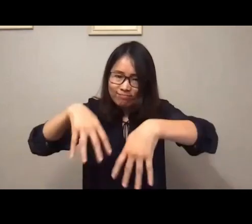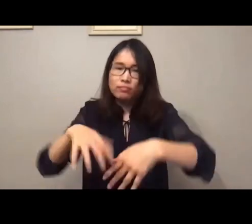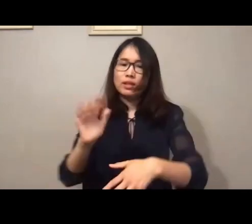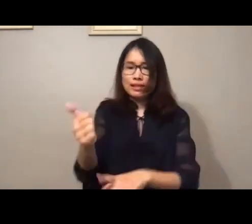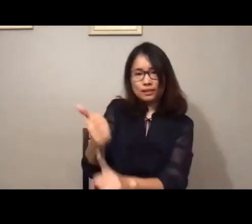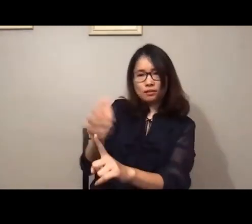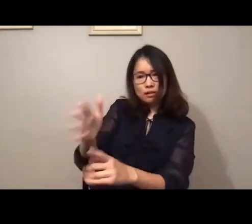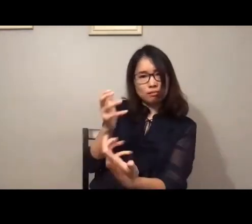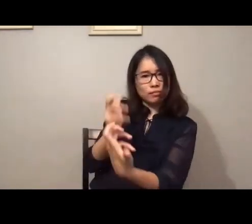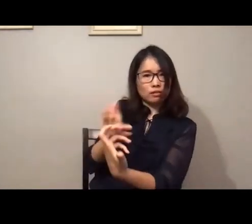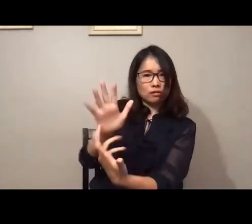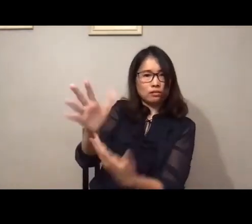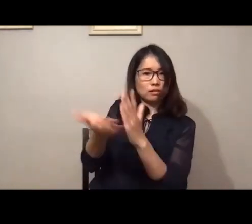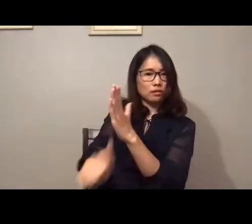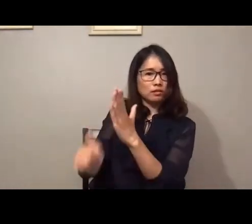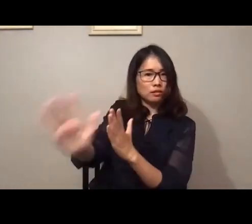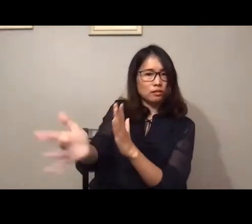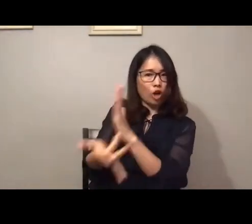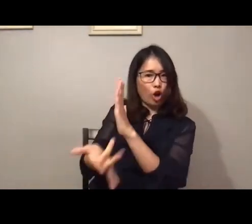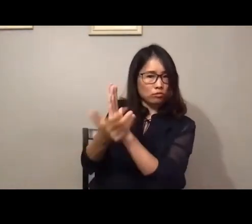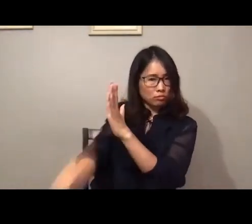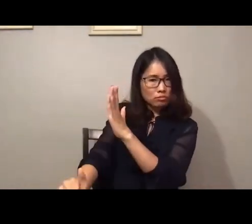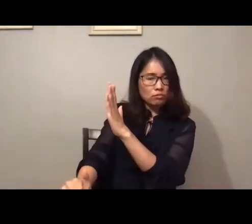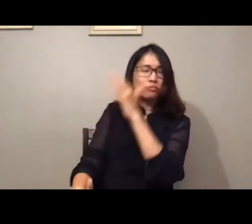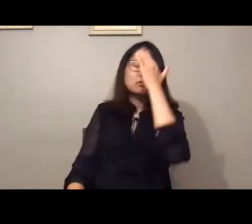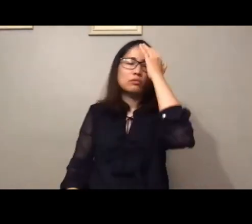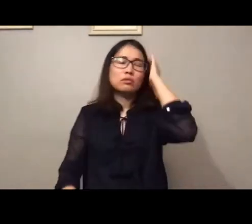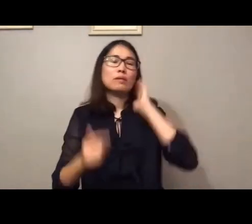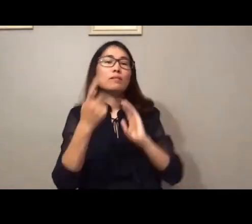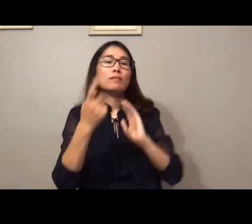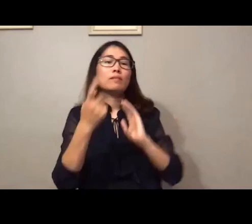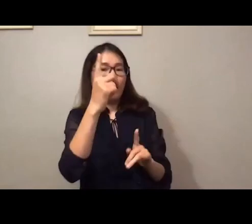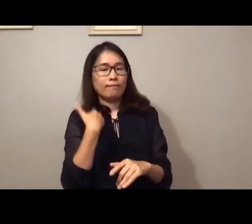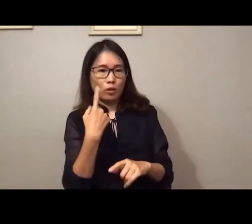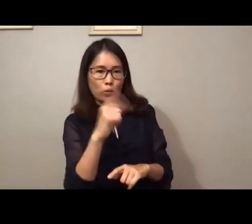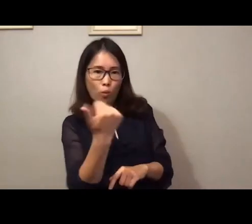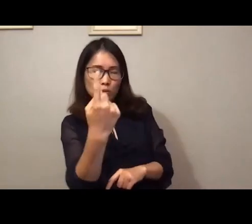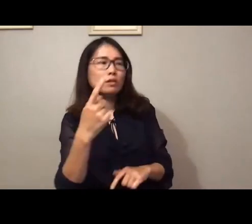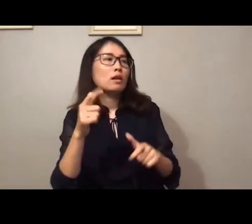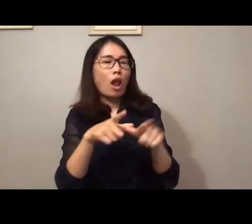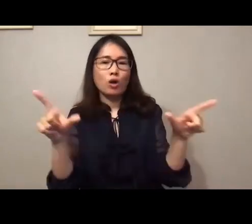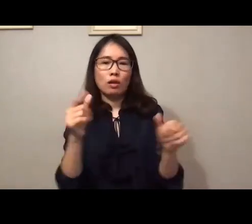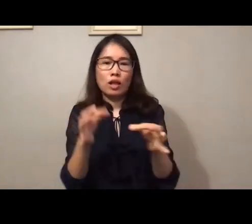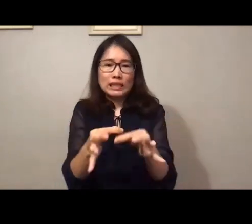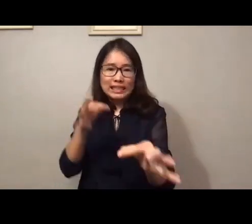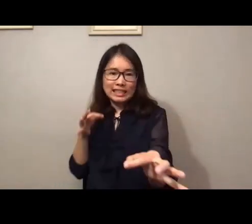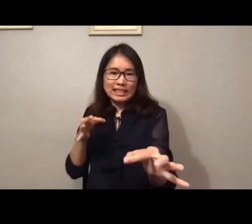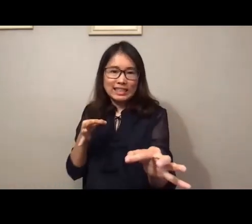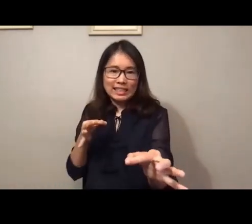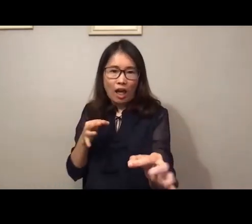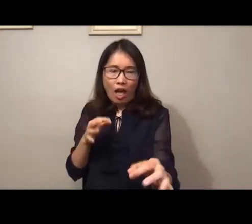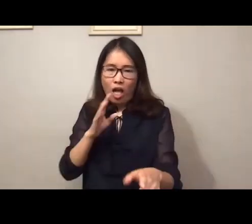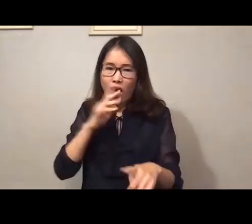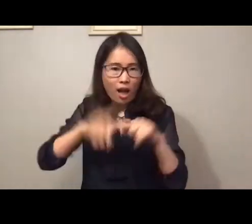in their school. And they would be given accommodations and technical accommodations to